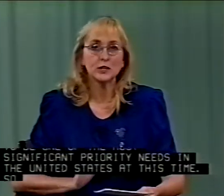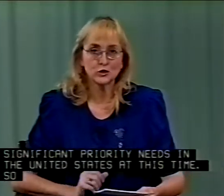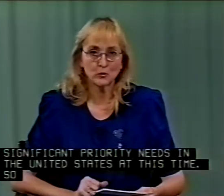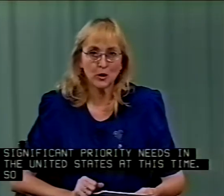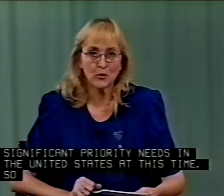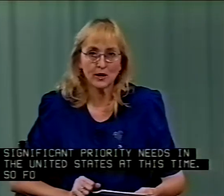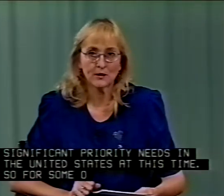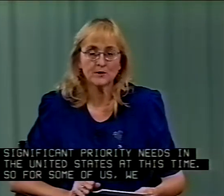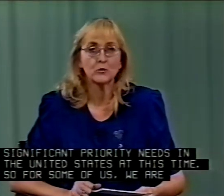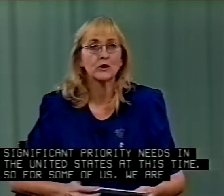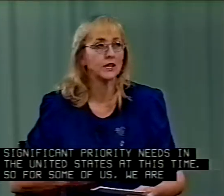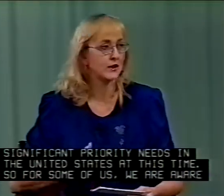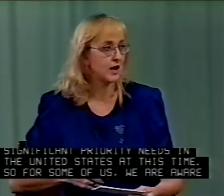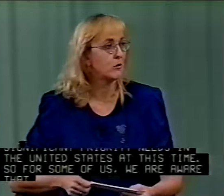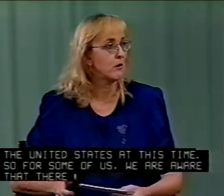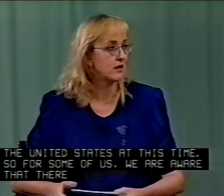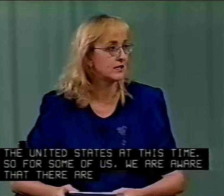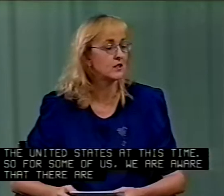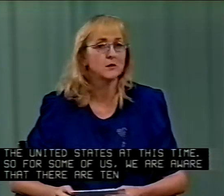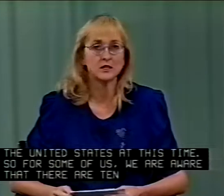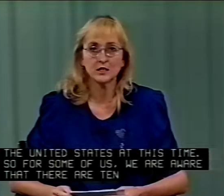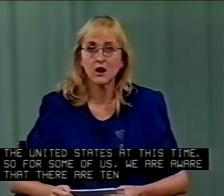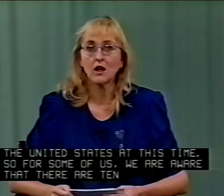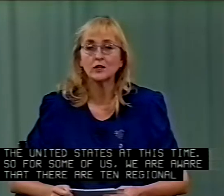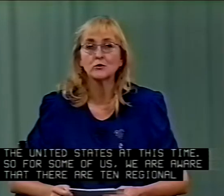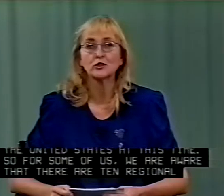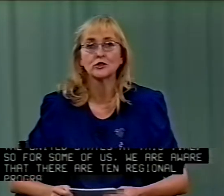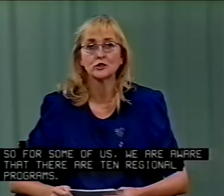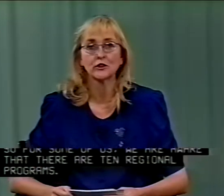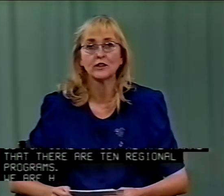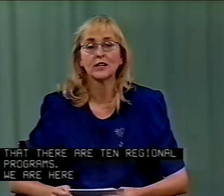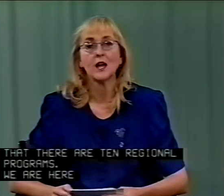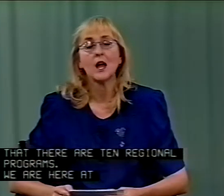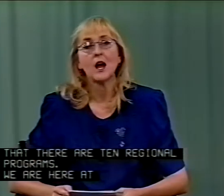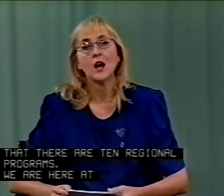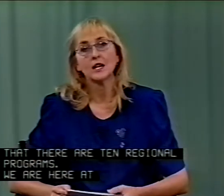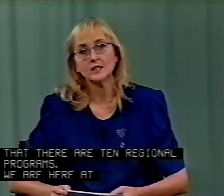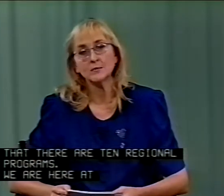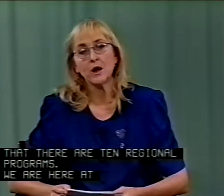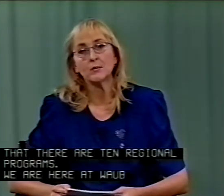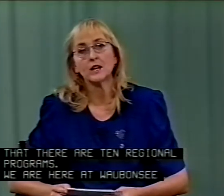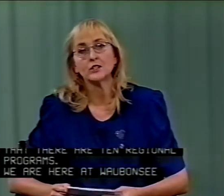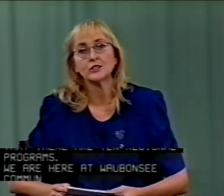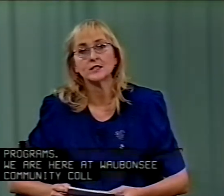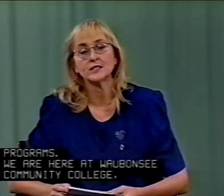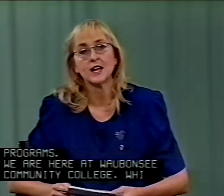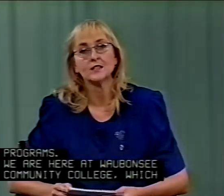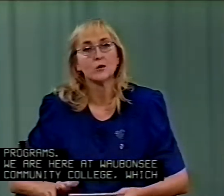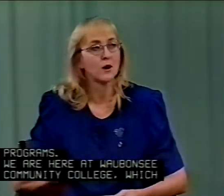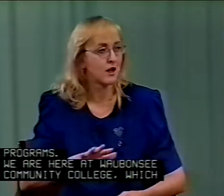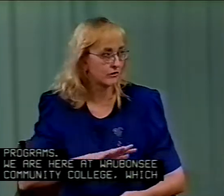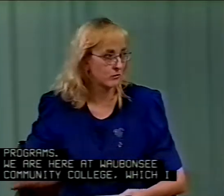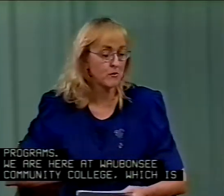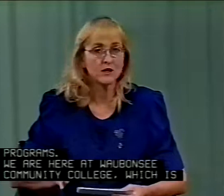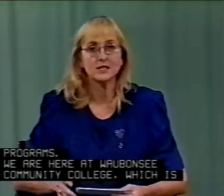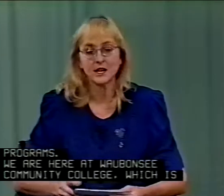regional programs. We're here at Waubonsee Community College, which is serving its population in states around the Waubonsee